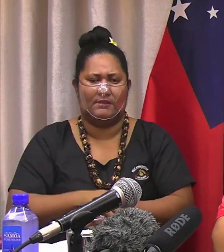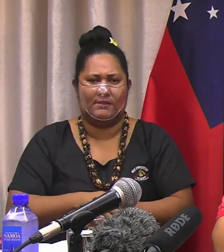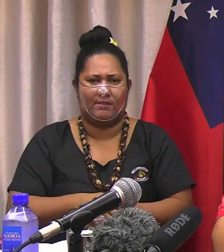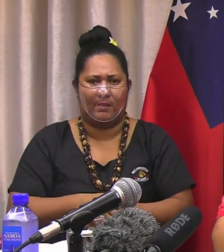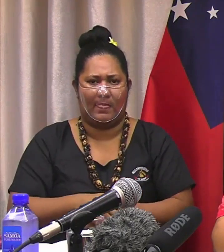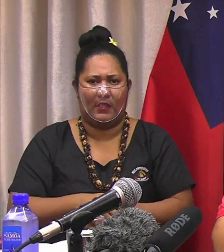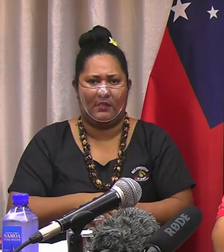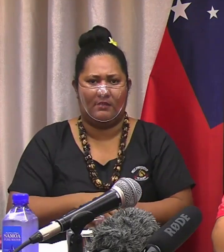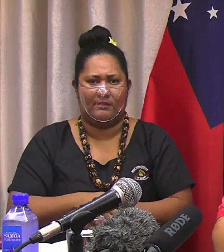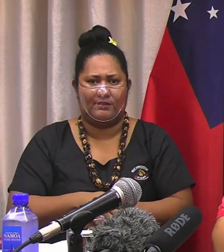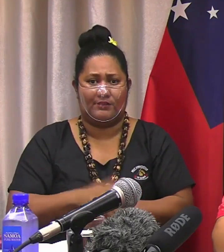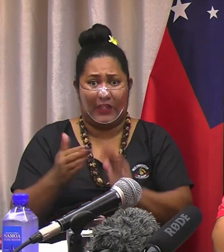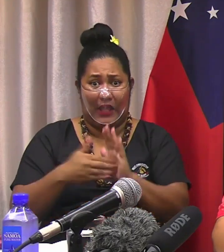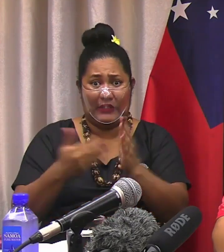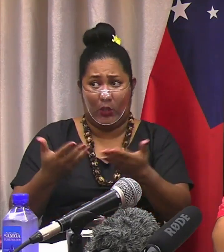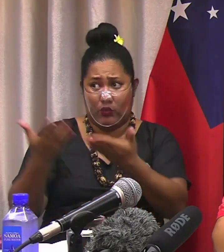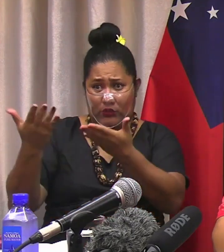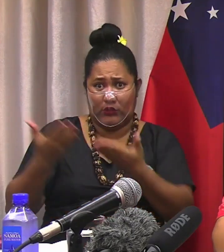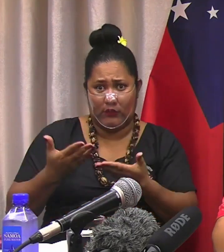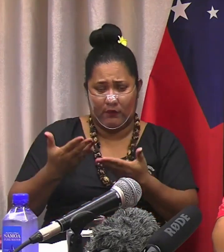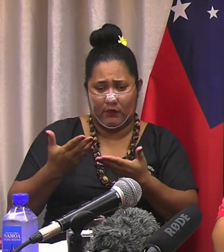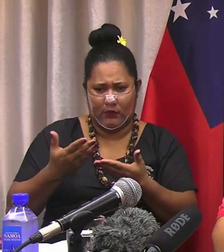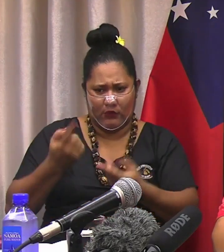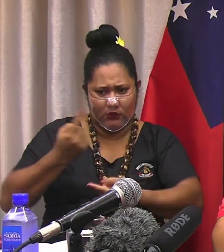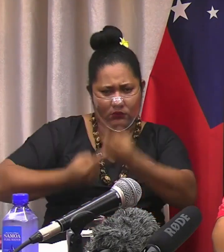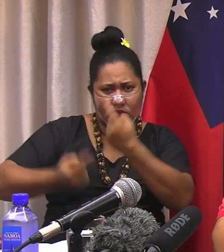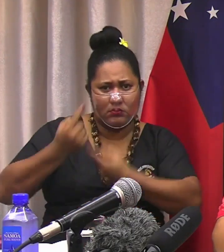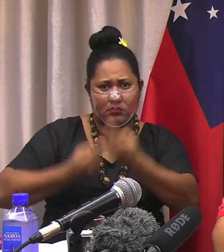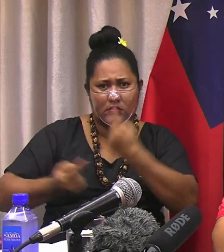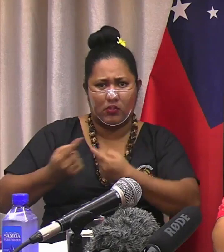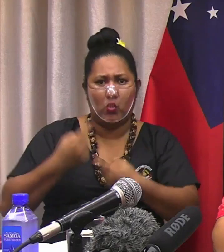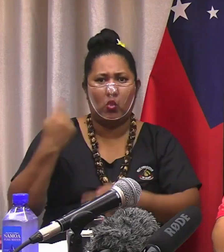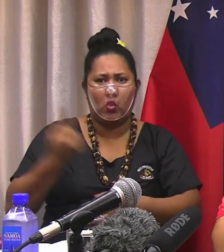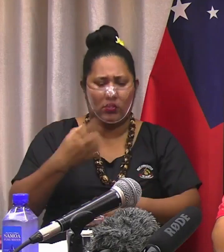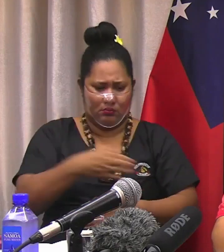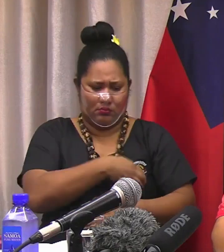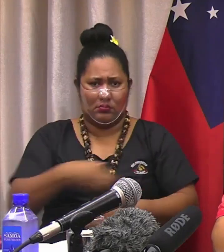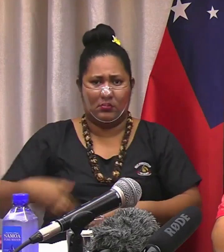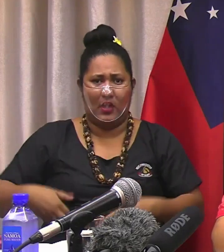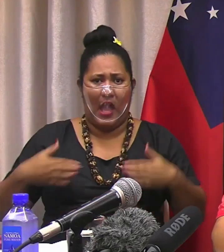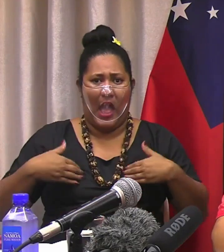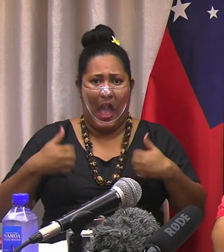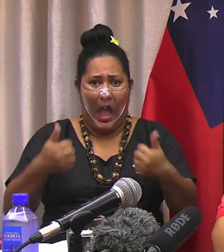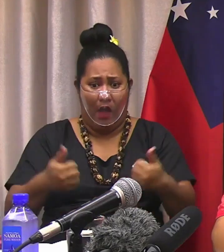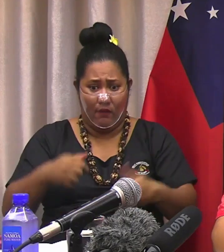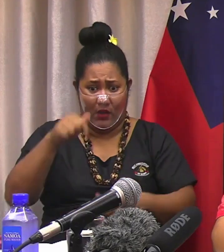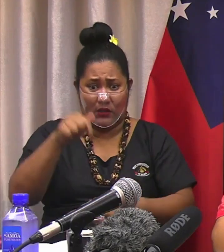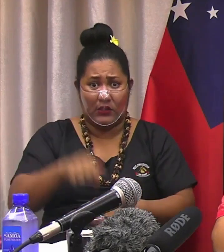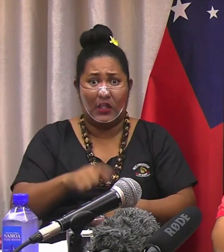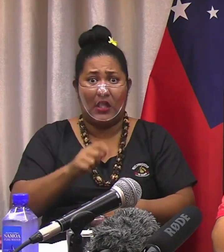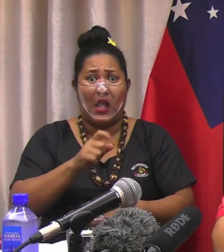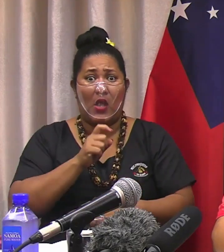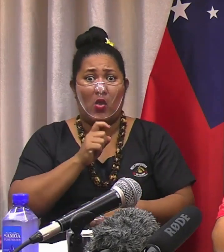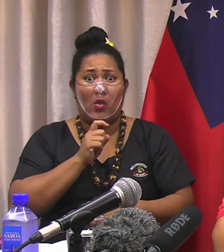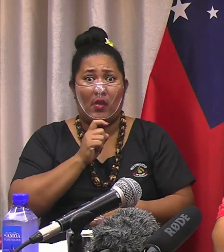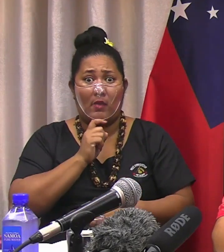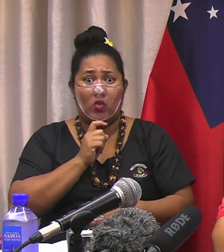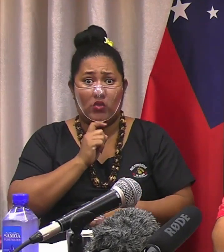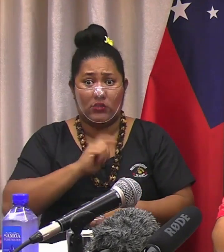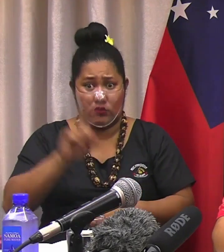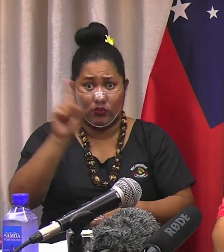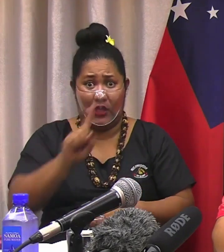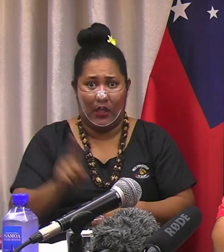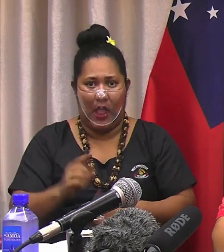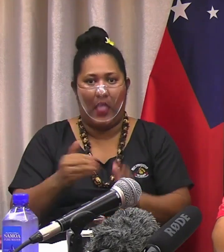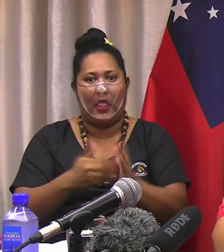O lea ua failo mai ele mta ngā luenga o le soifua malolo ina. O lea o uli nei, ua toe wha upopo ai